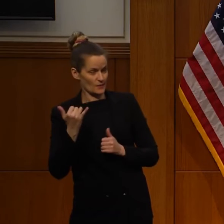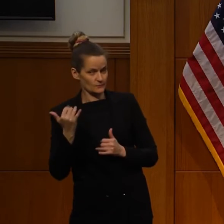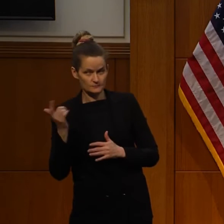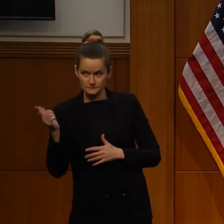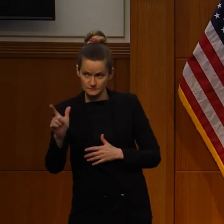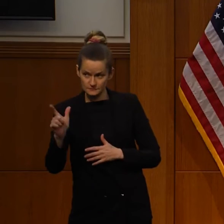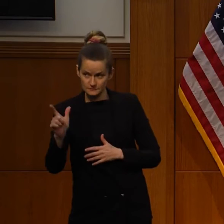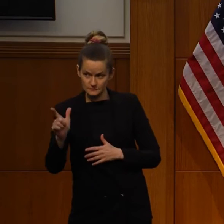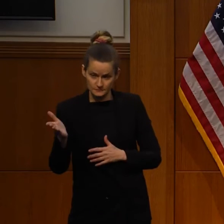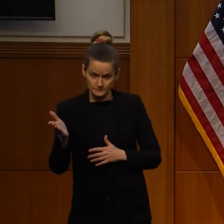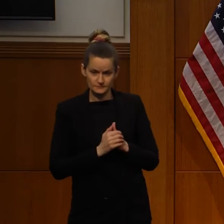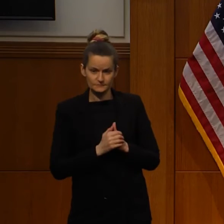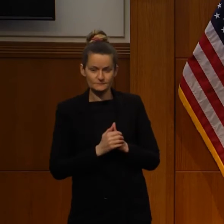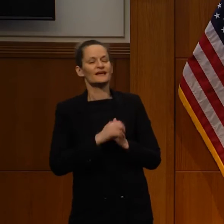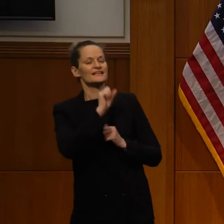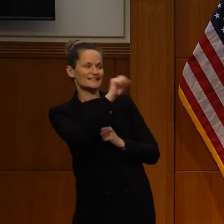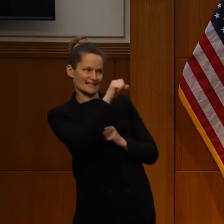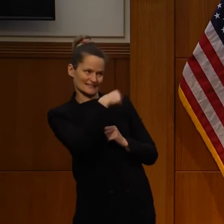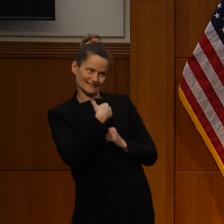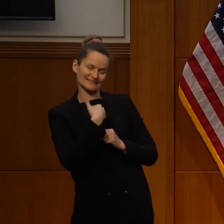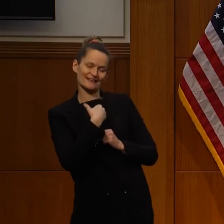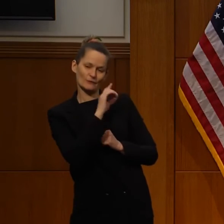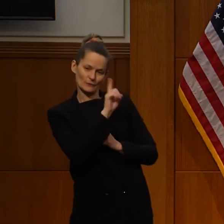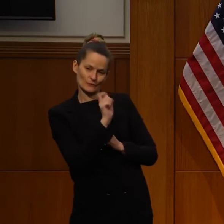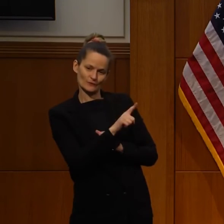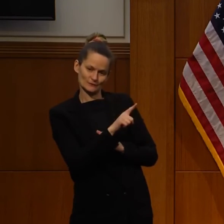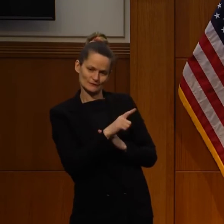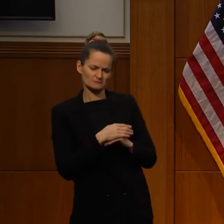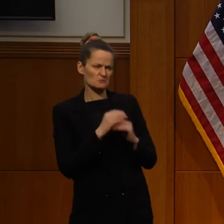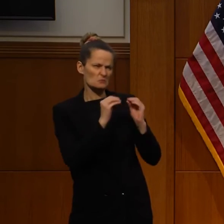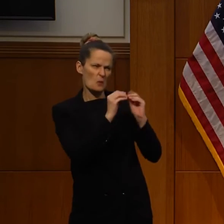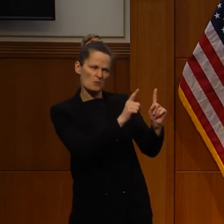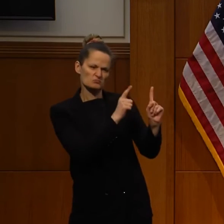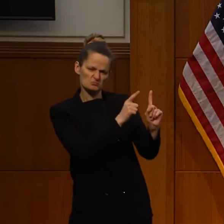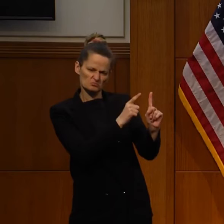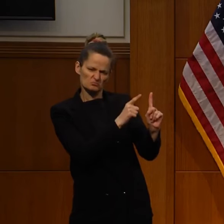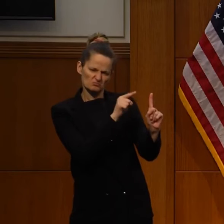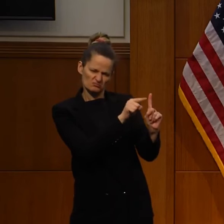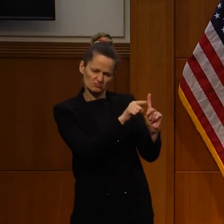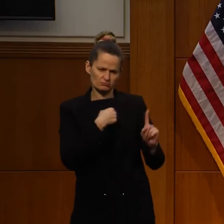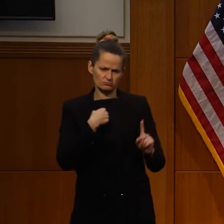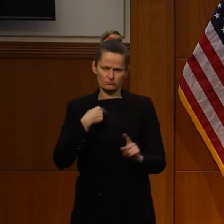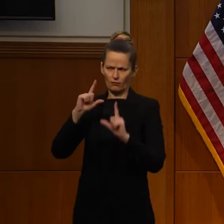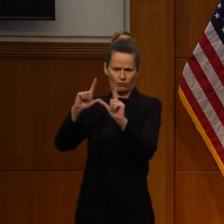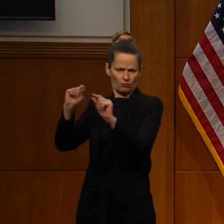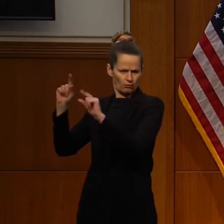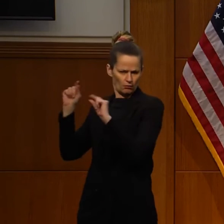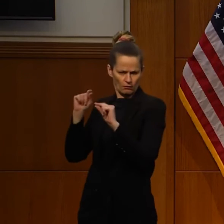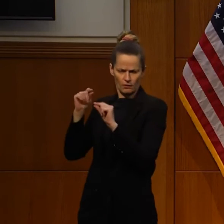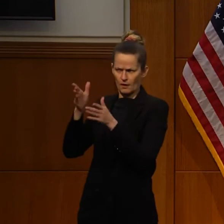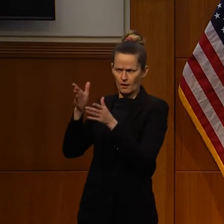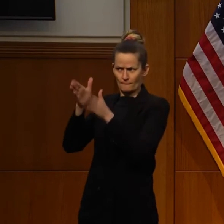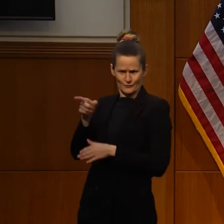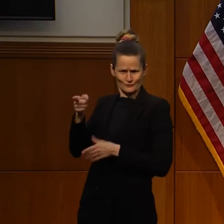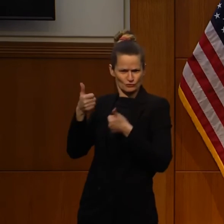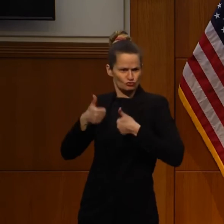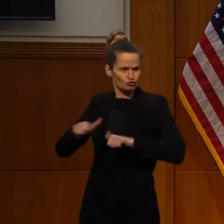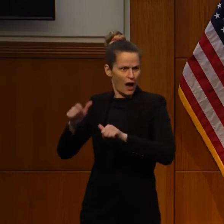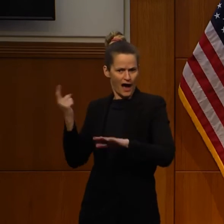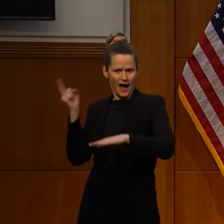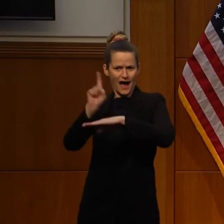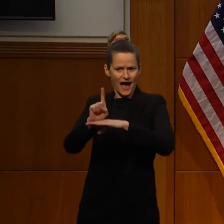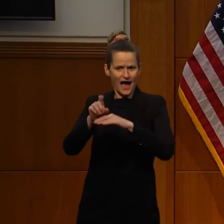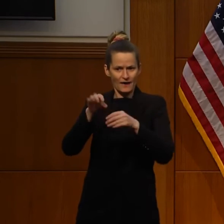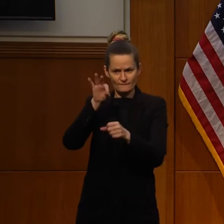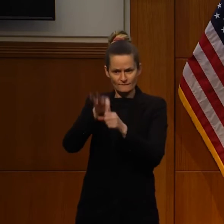Yes, I do actually. So this is a little more specific. We've received a report of someone who tried voting in person today, but he was told his